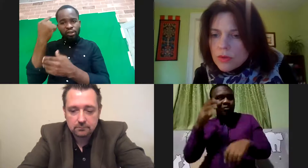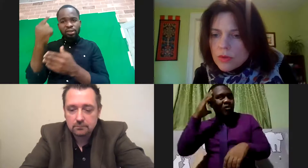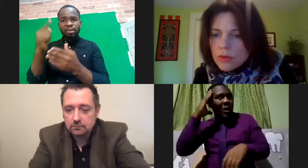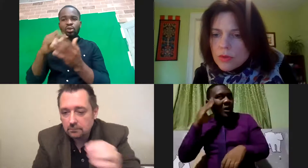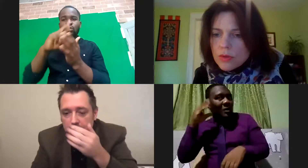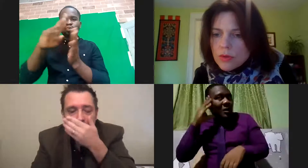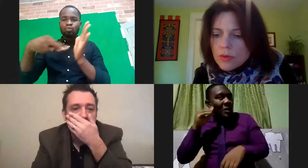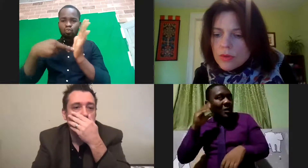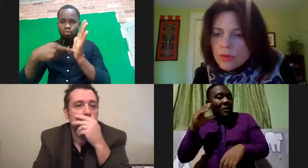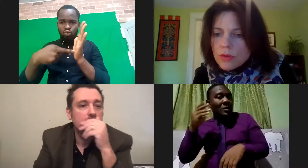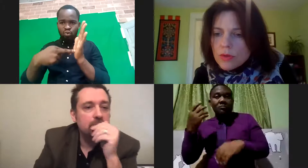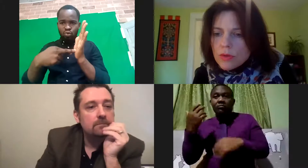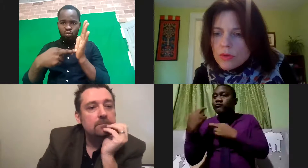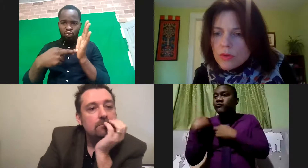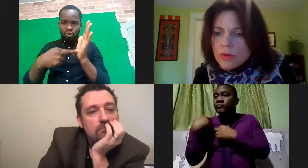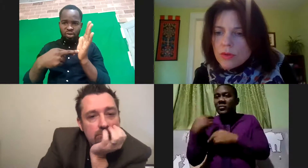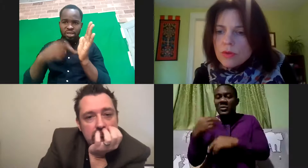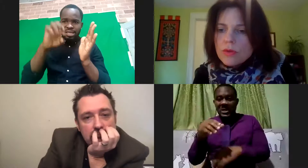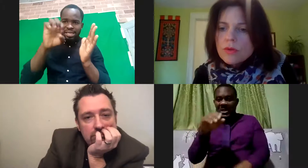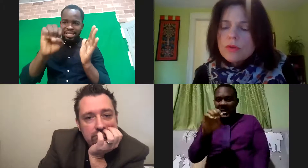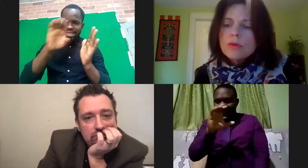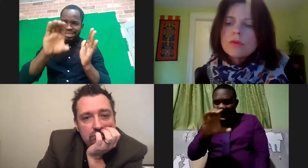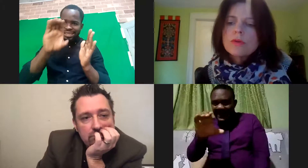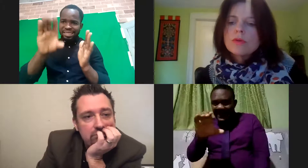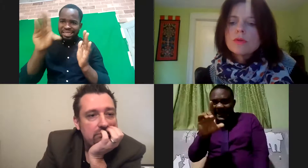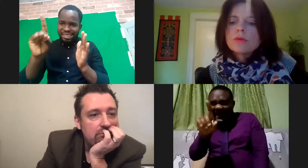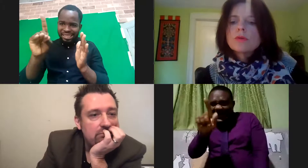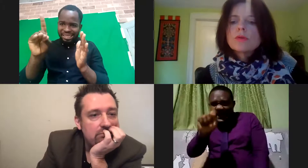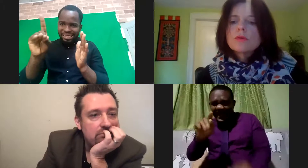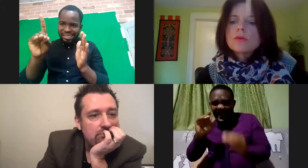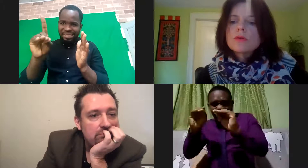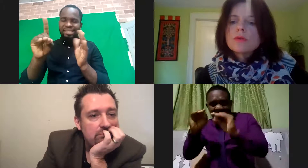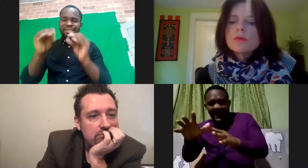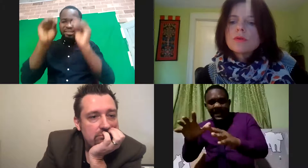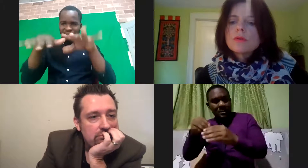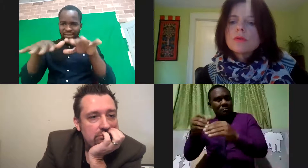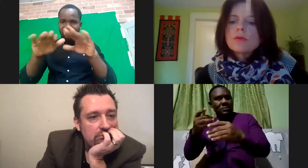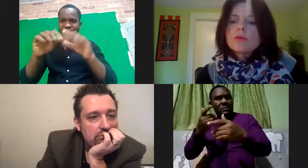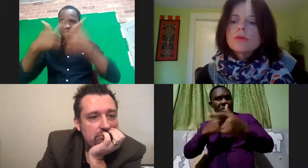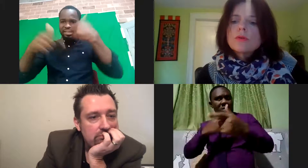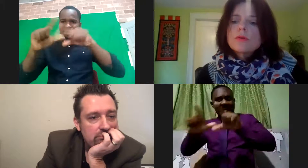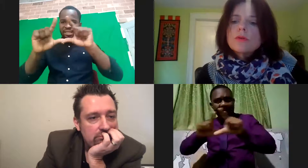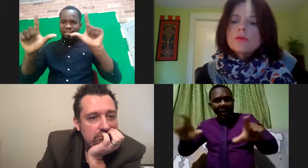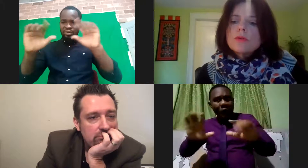of ECCD teachers in sign language introduction.